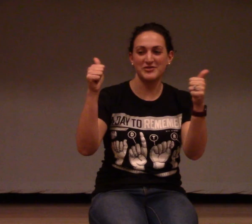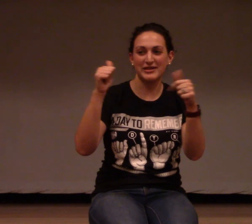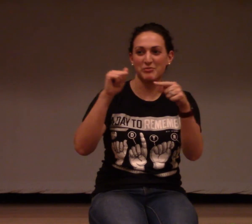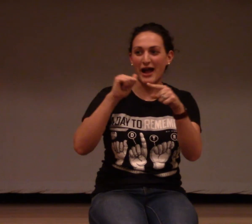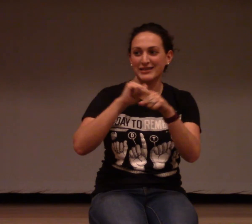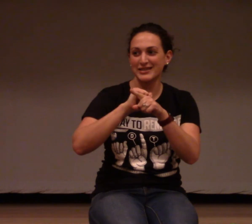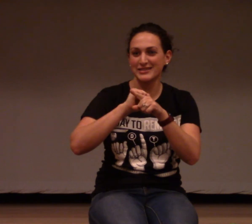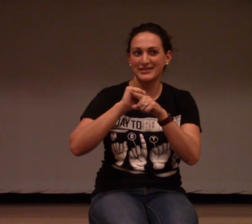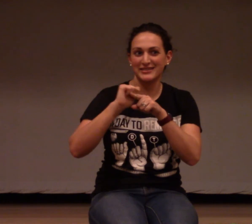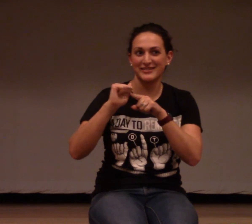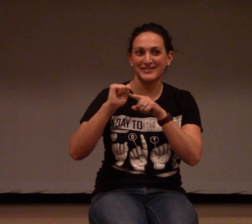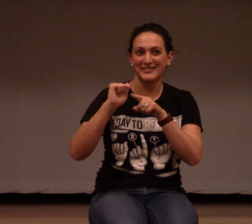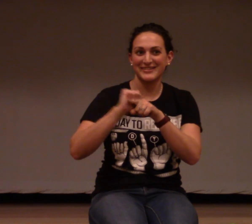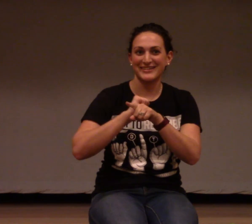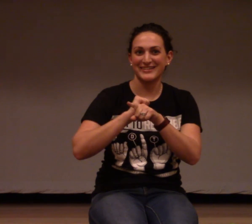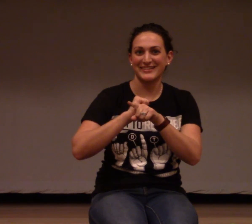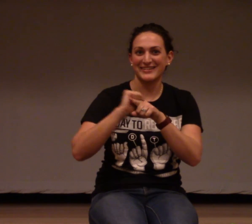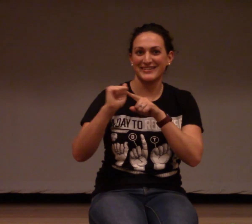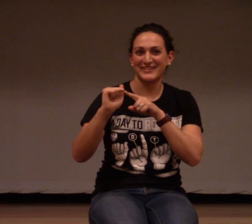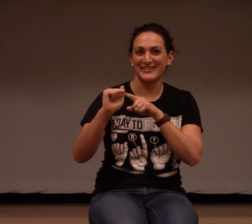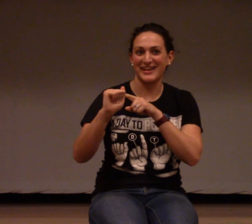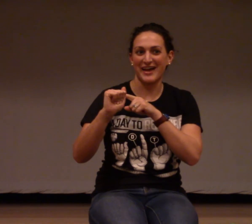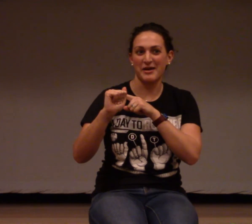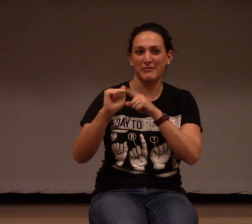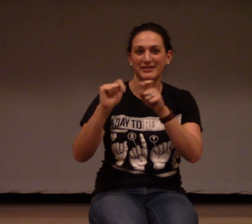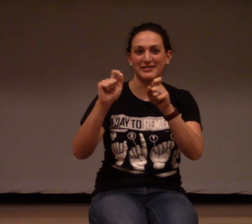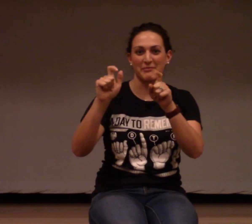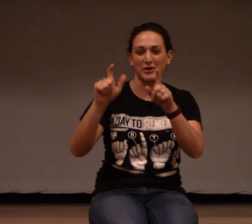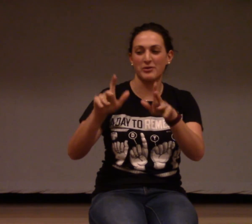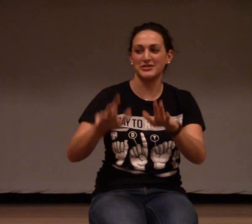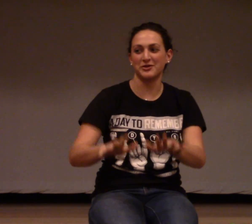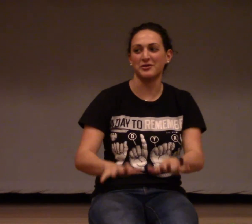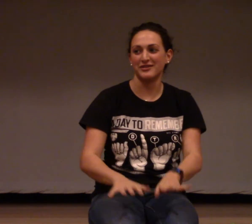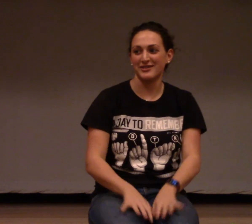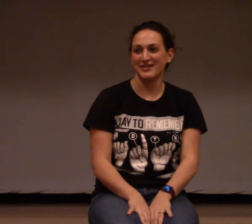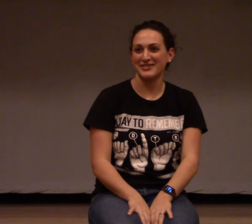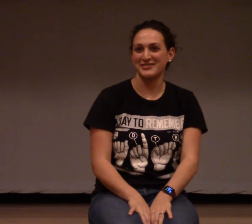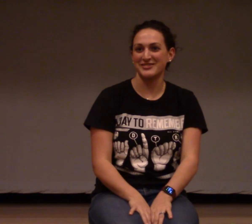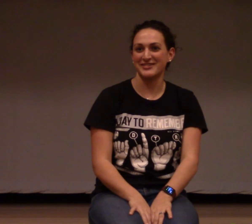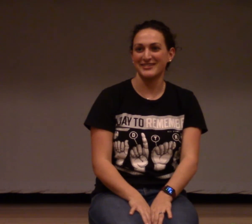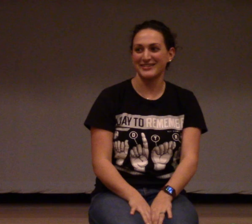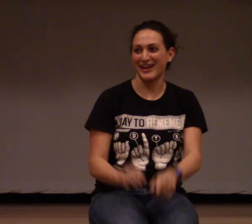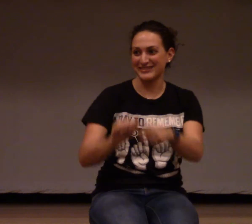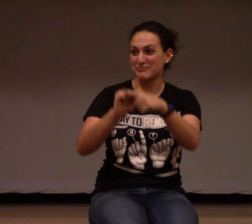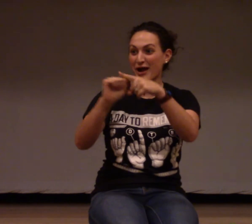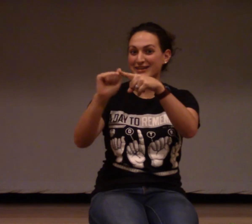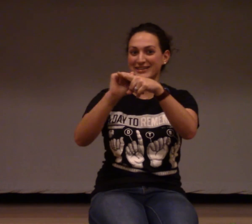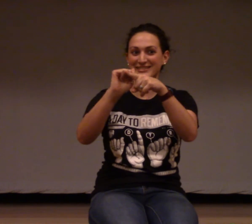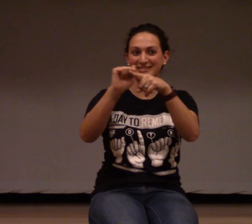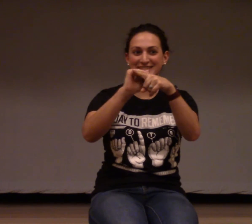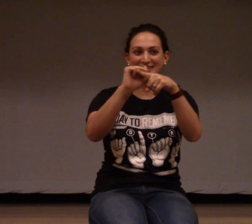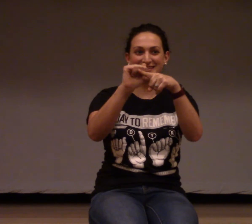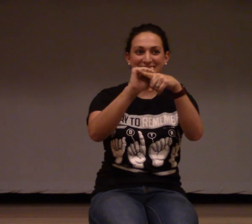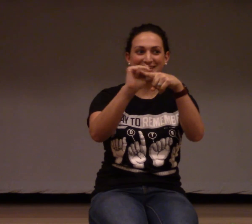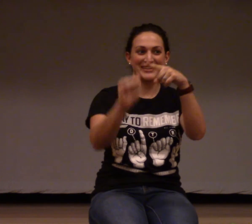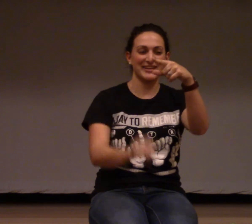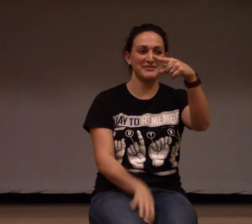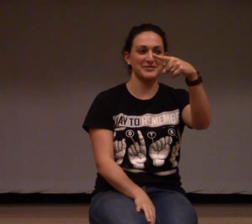you guys practice? Yeah, I'm gonna quiz you. Practice. Yes, practice. Yep, so it's your